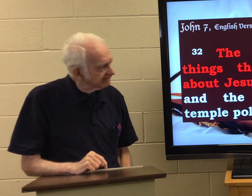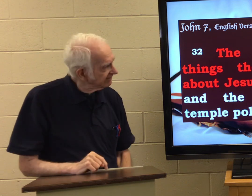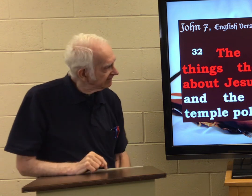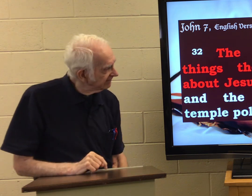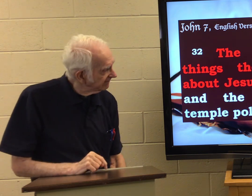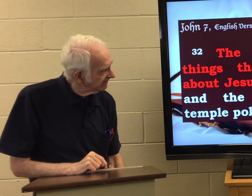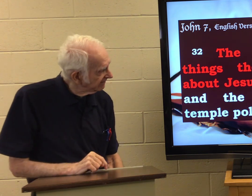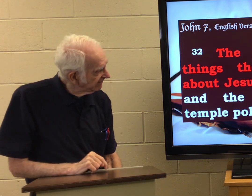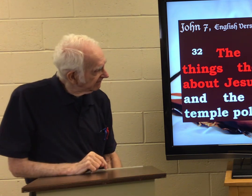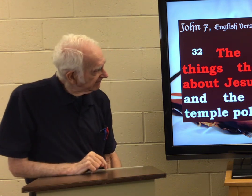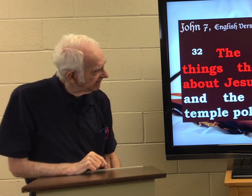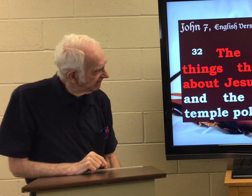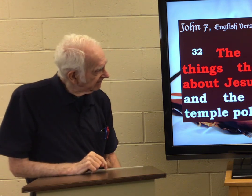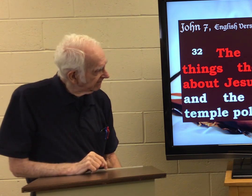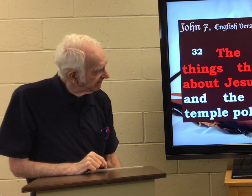it.